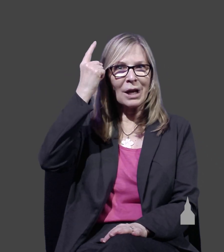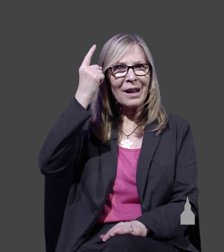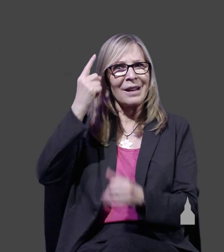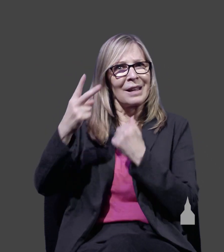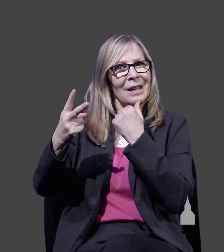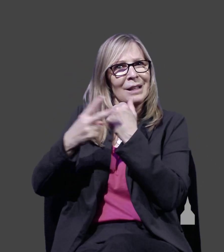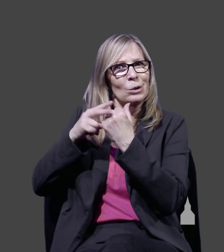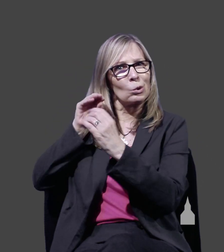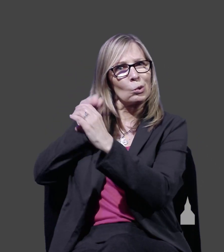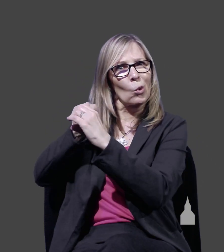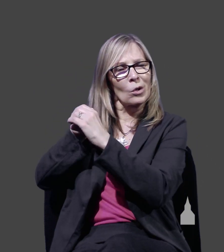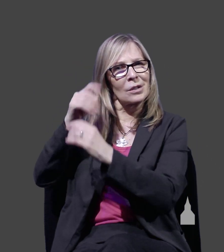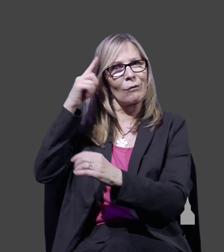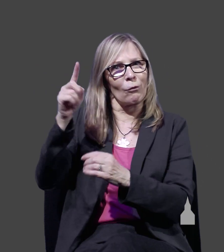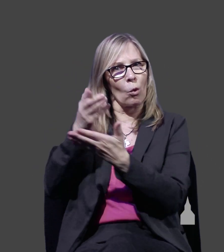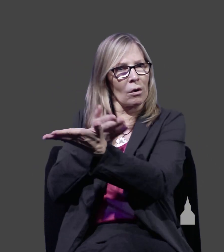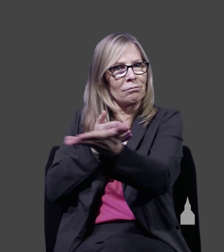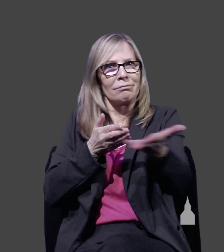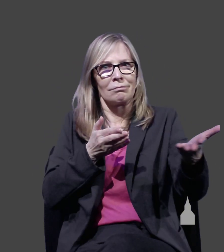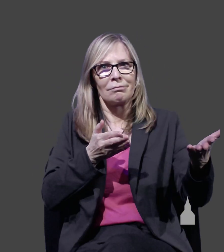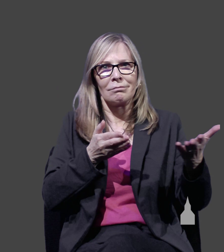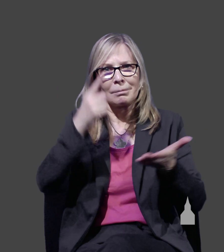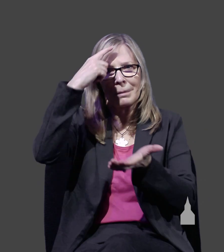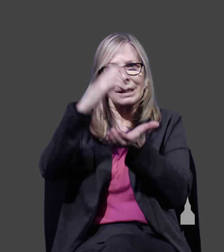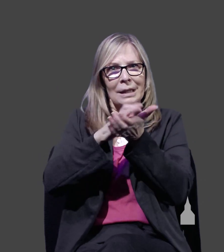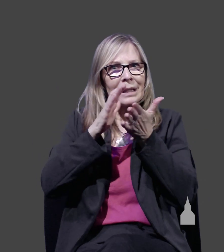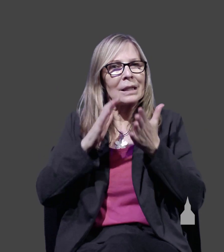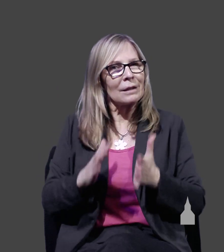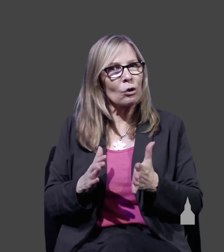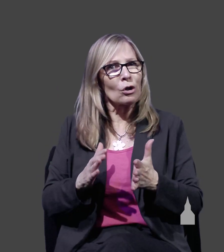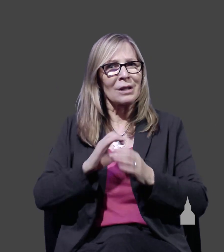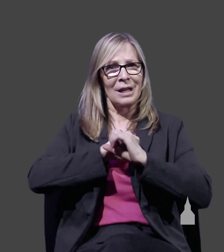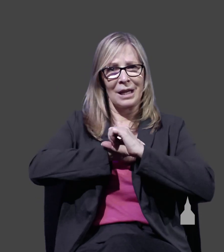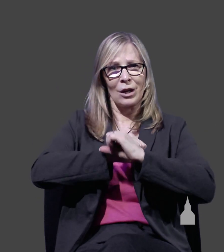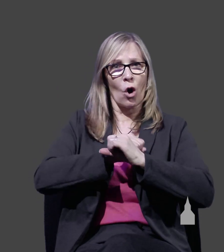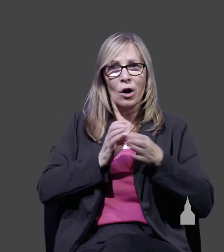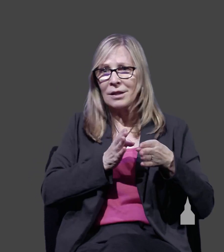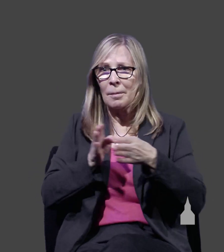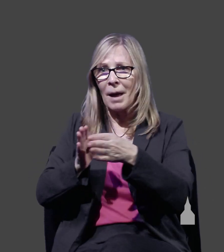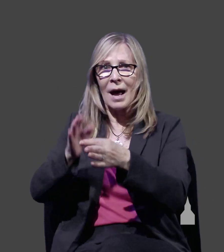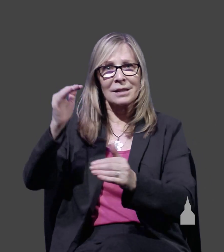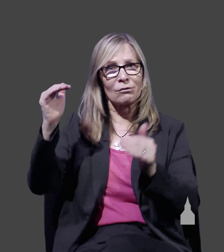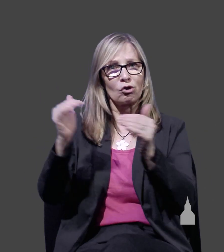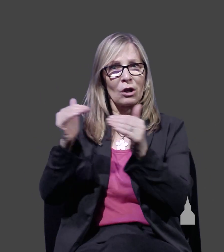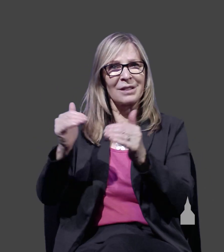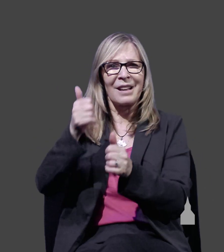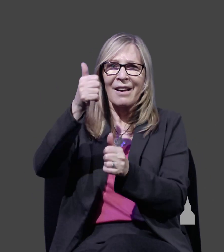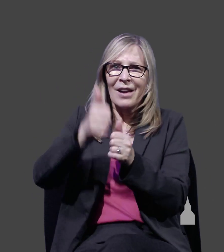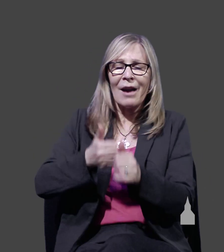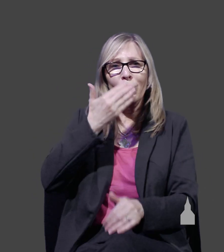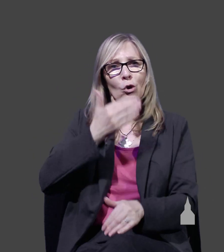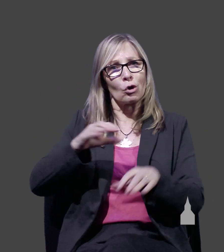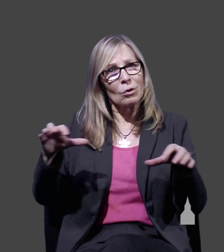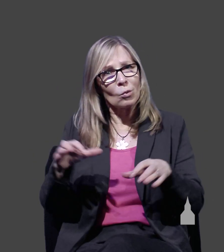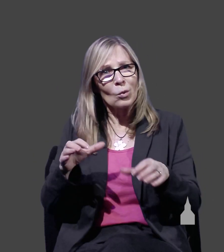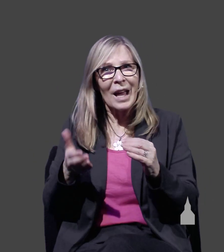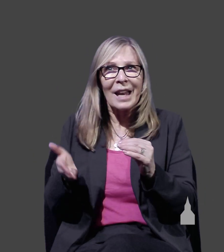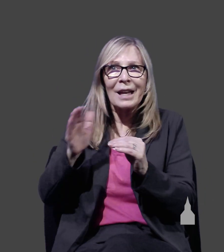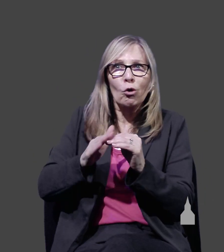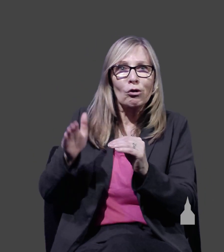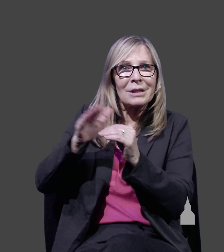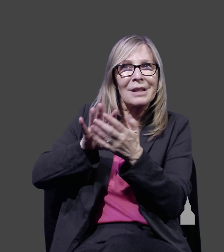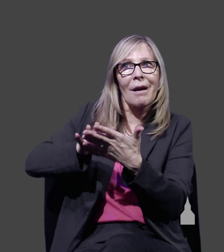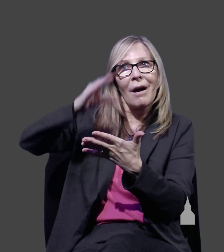He is a shield to those who walk in integrity, guarding the paths of justice, every good work, and increasing in the knowledge of